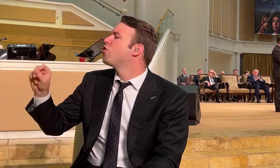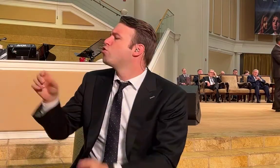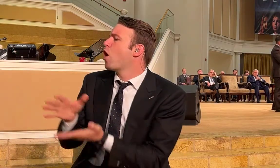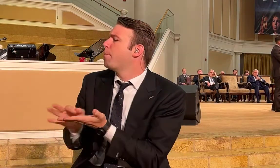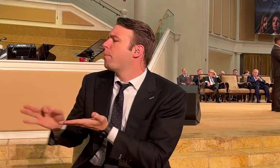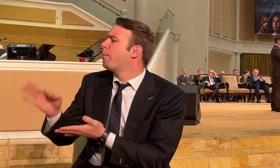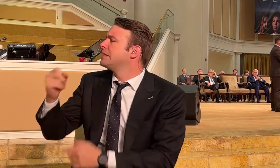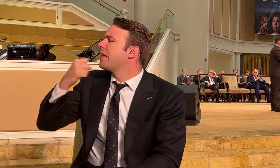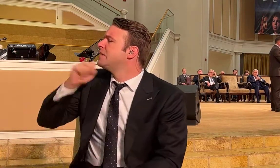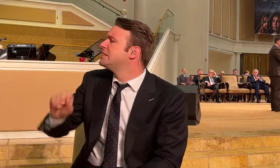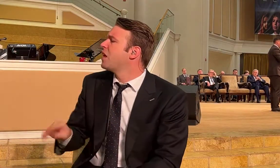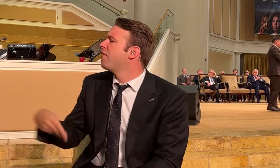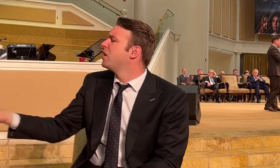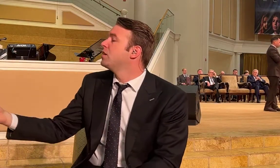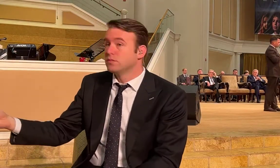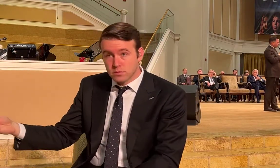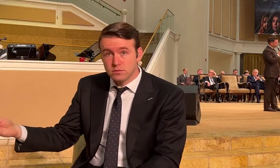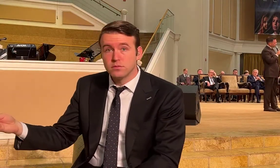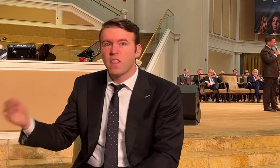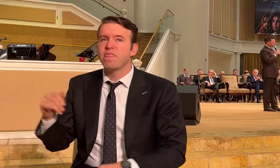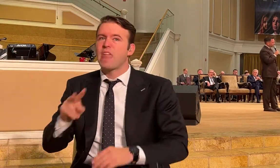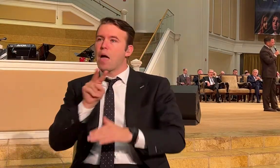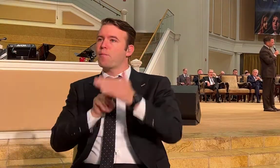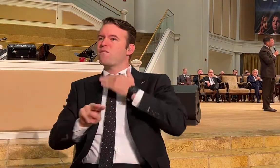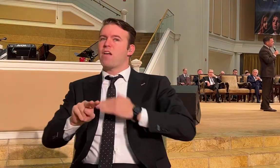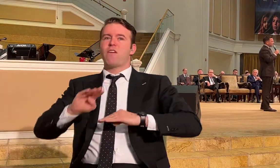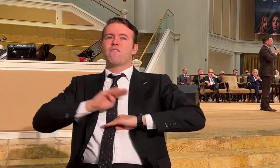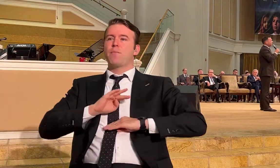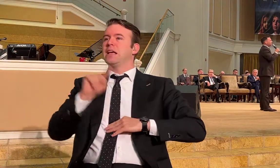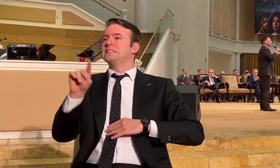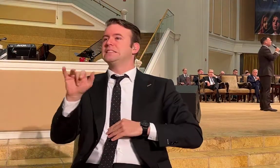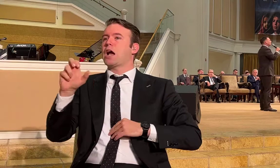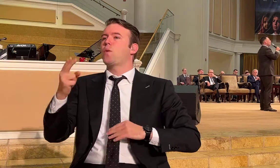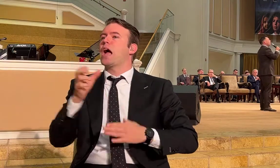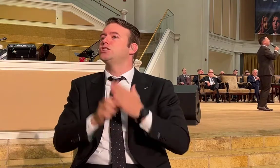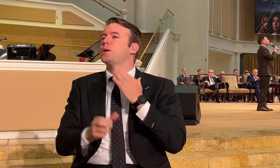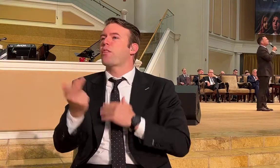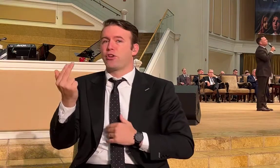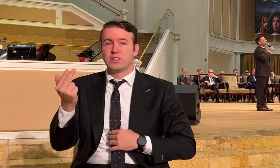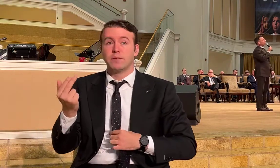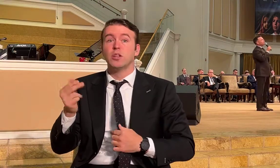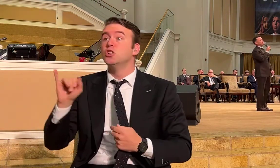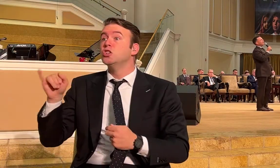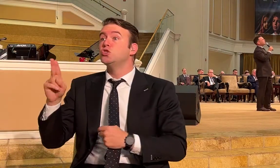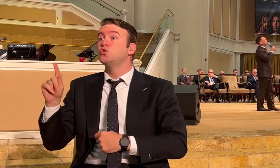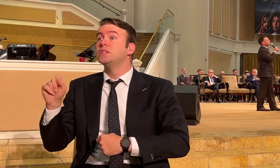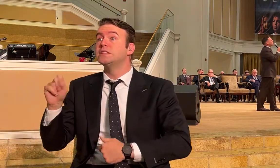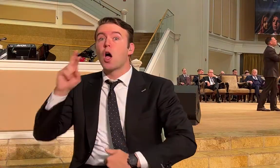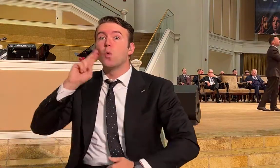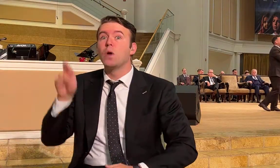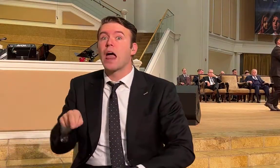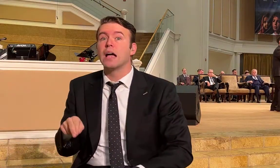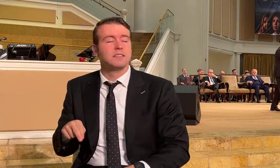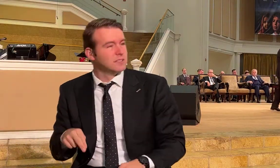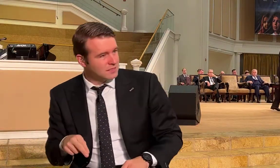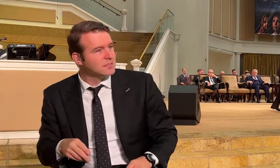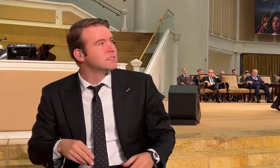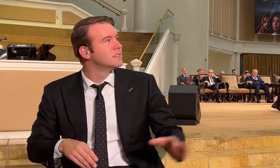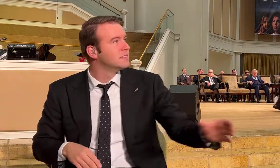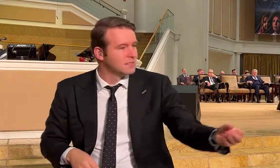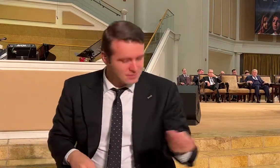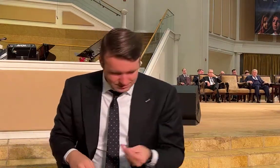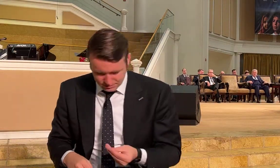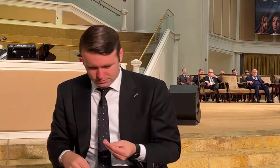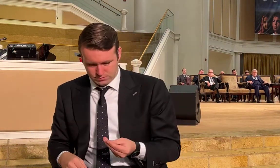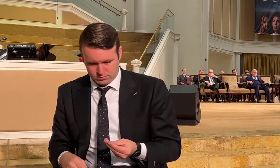betrayal was a prophetic fulfillment of Zechariah chapter 13. It did not take long for Judas to realize he did not want